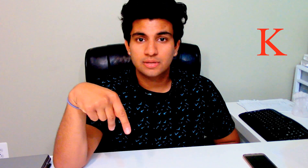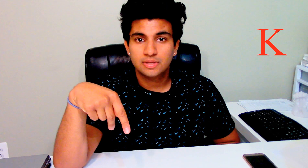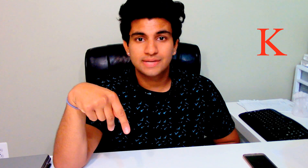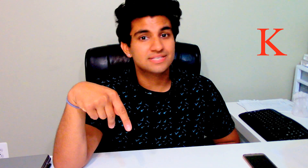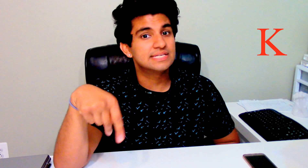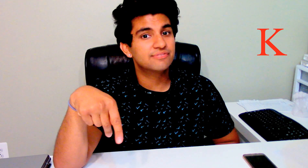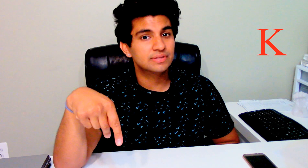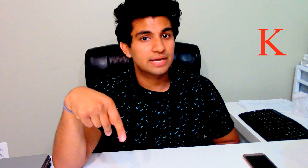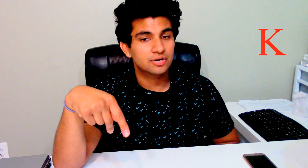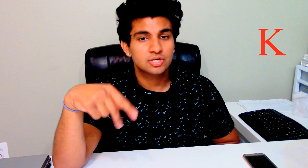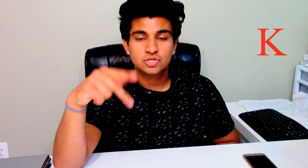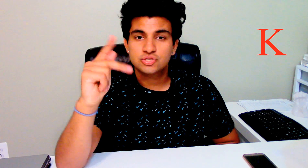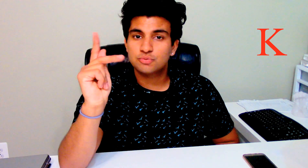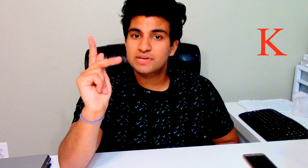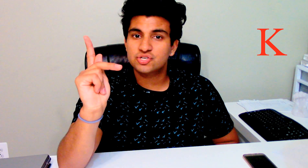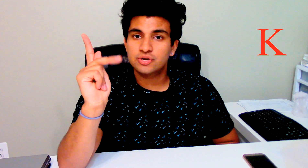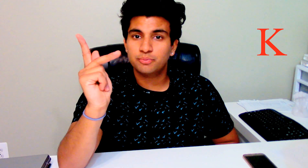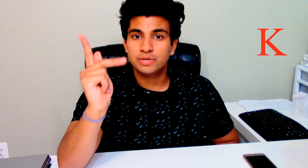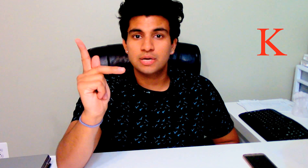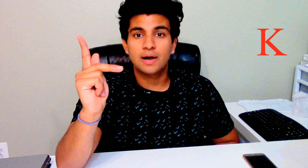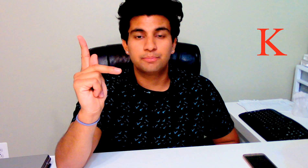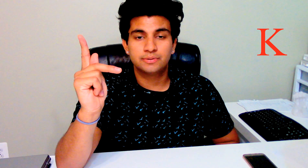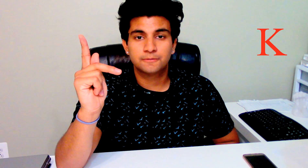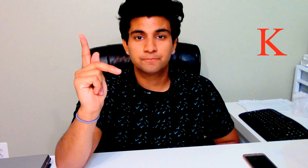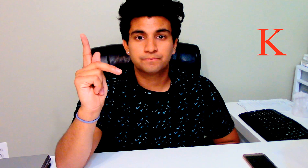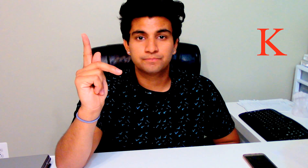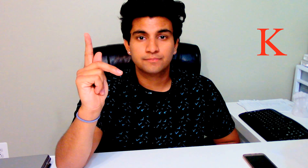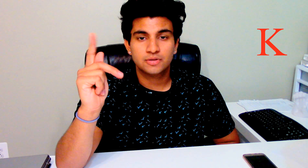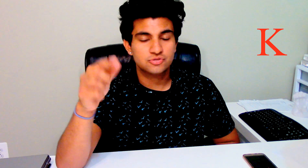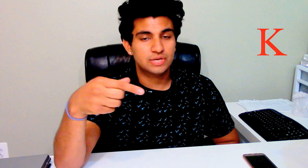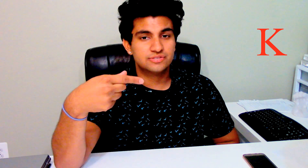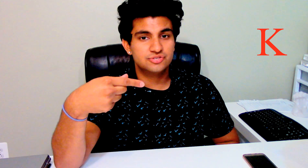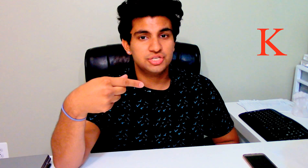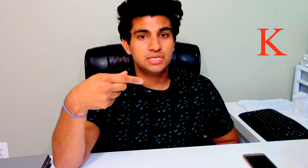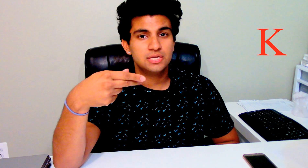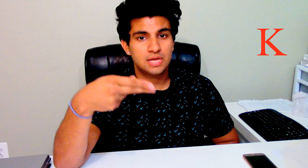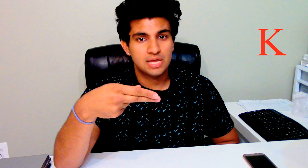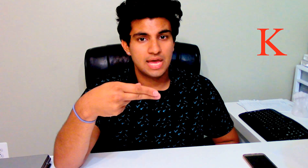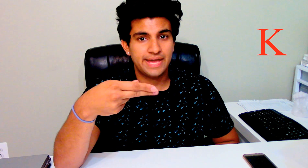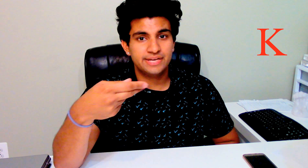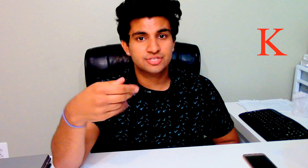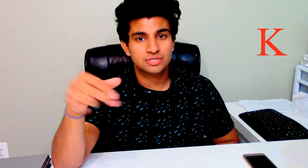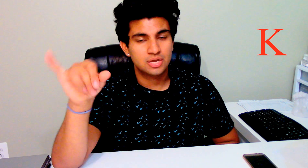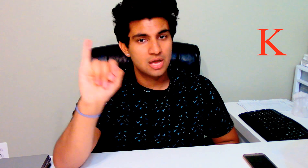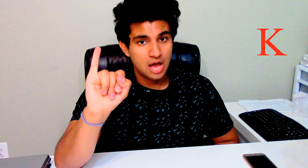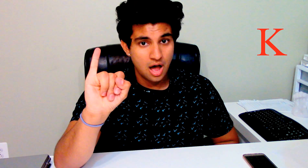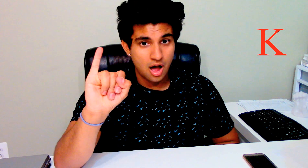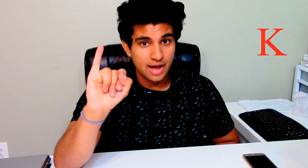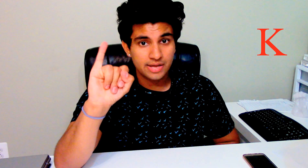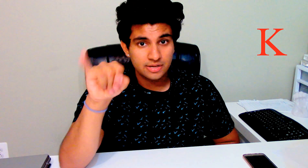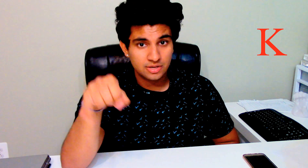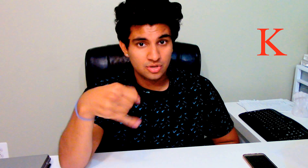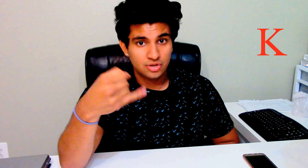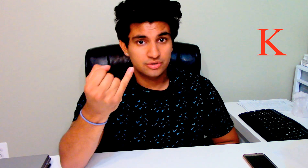it's a different letter, so make sure you're pointing up. So that's G, H, I,